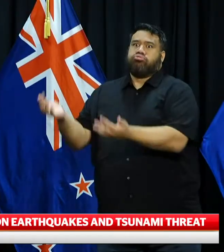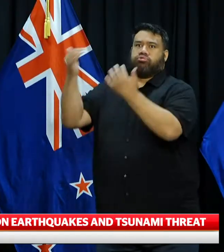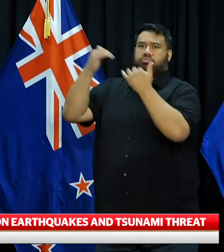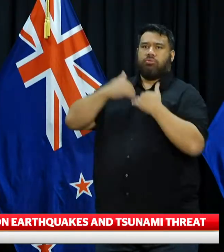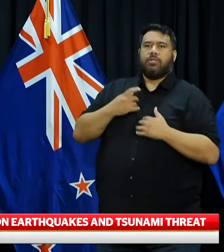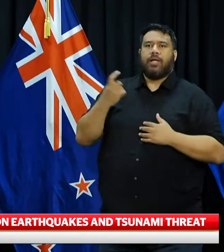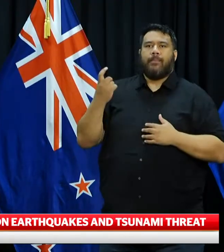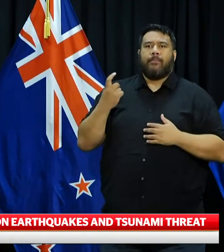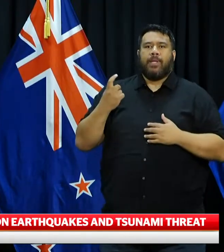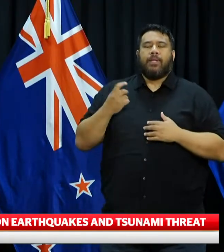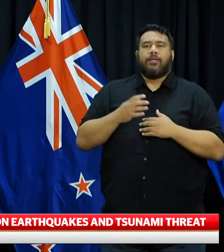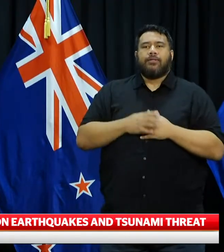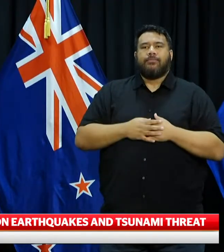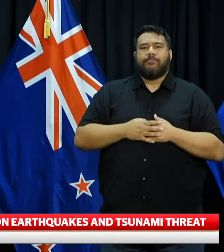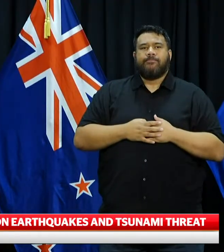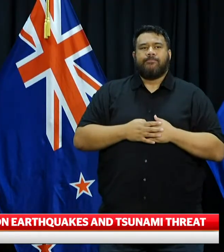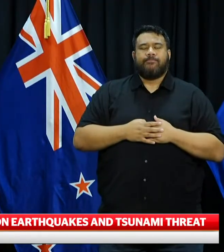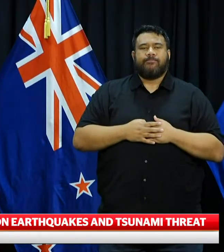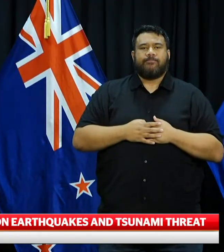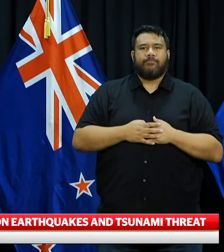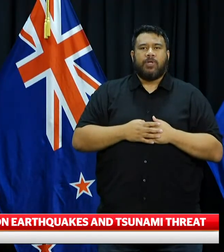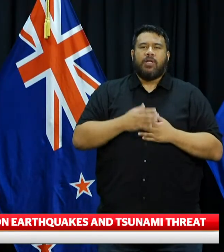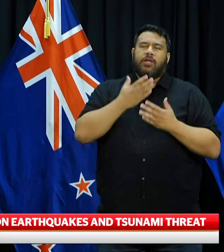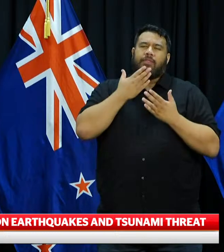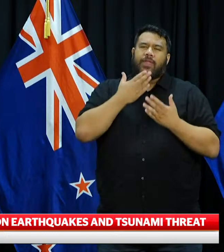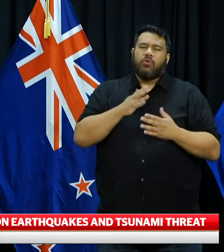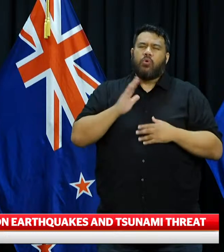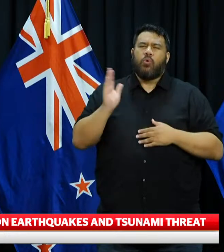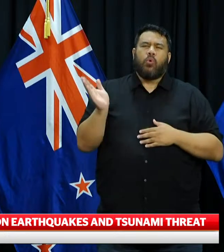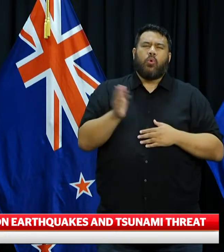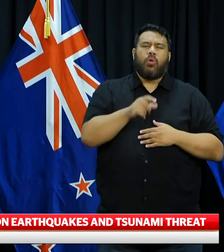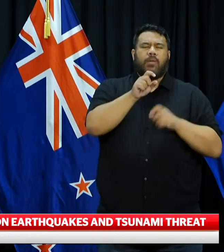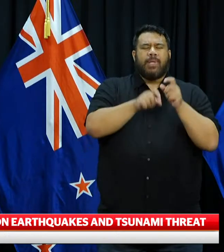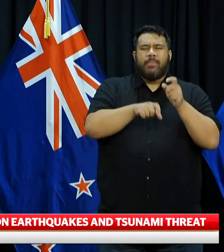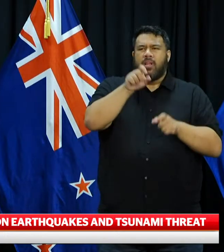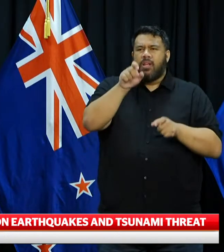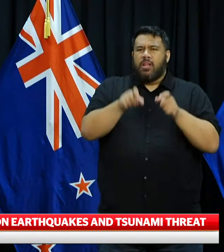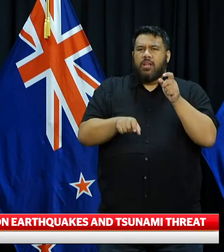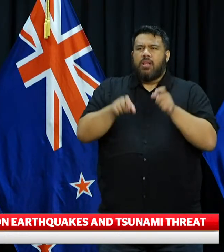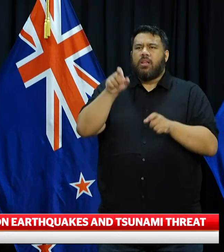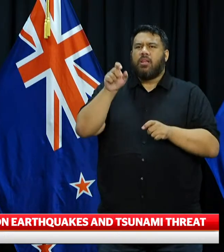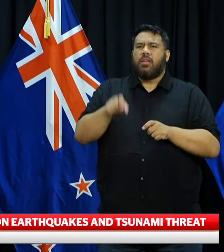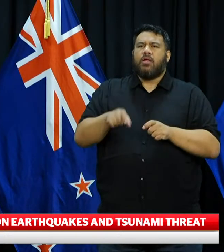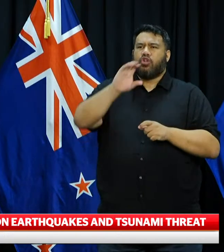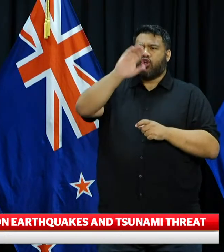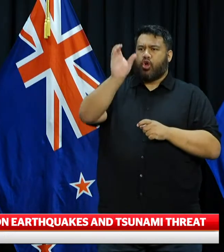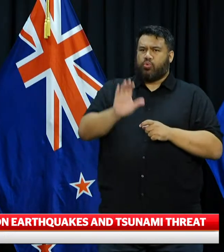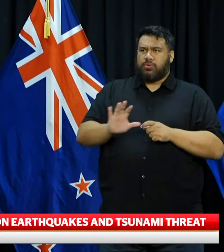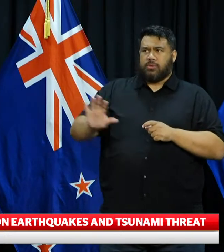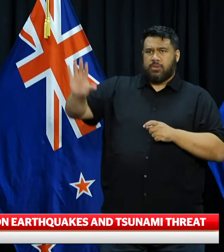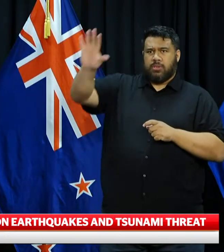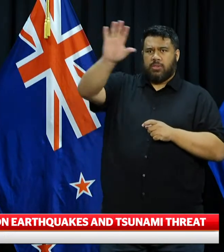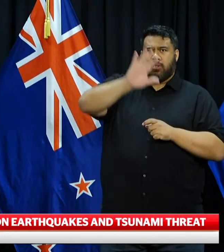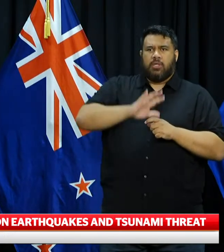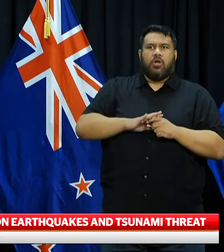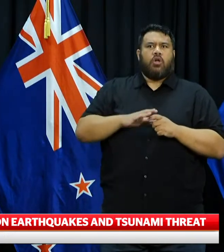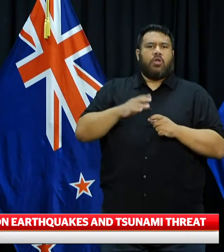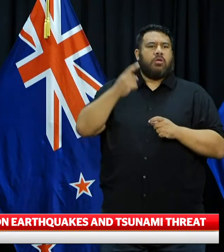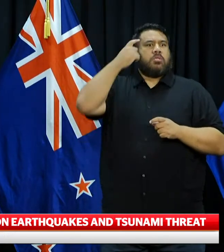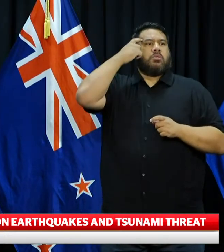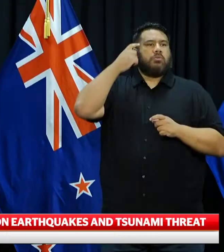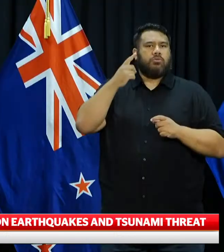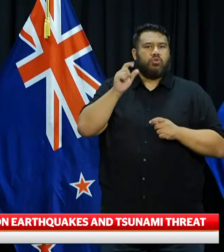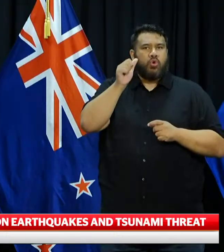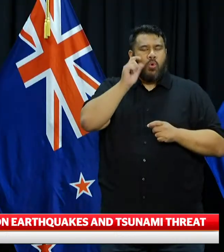and acknowledge the tireless efforts of the men and women from up and down the coast who knew how to act, when